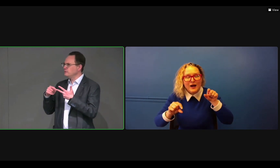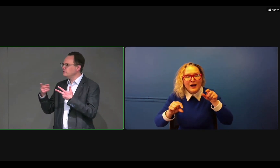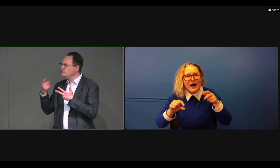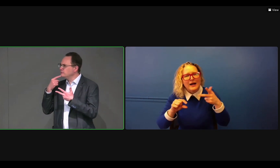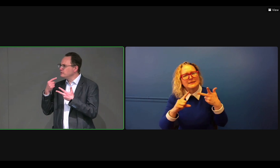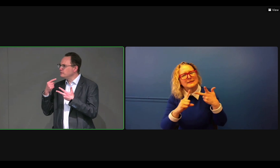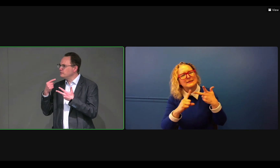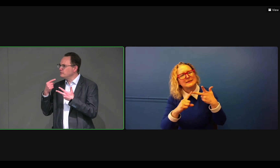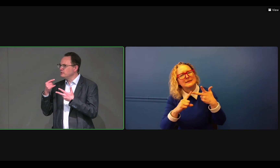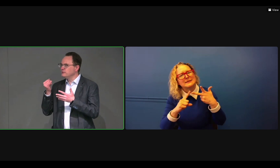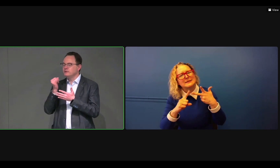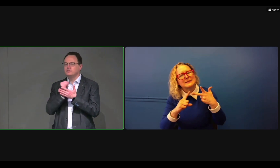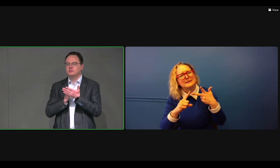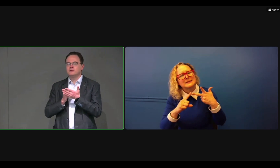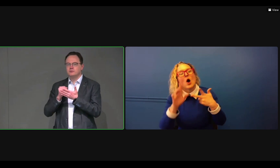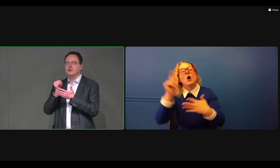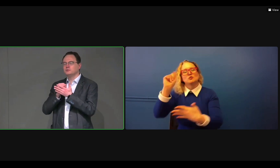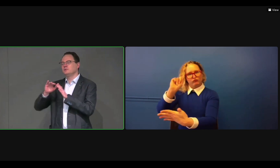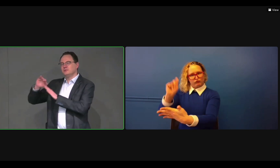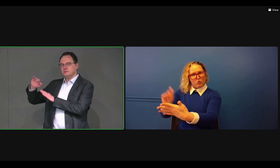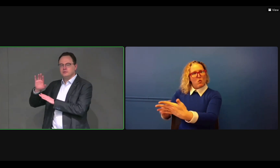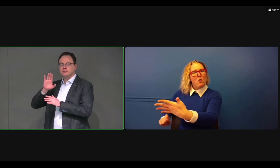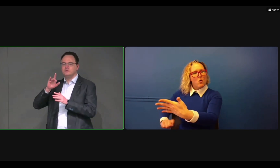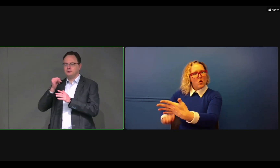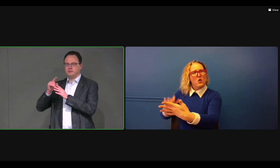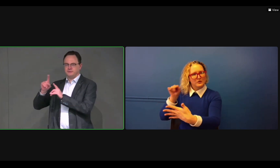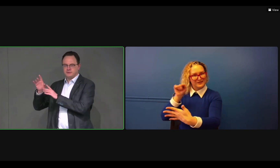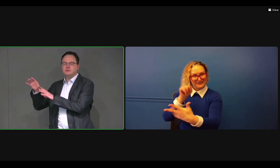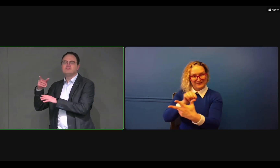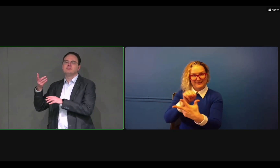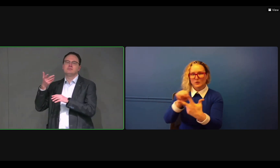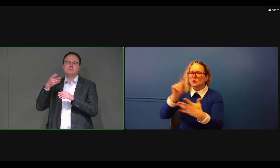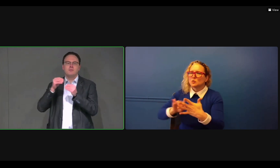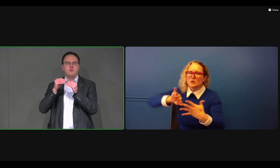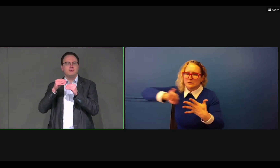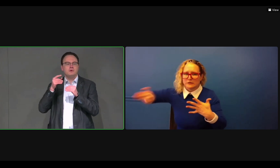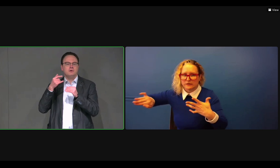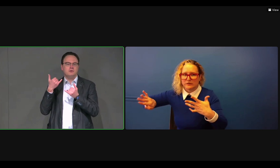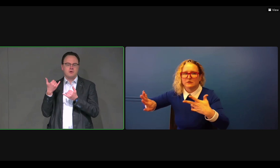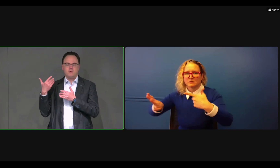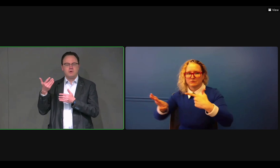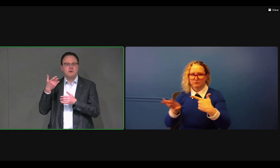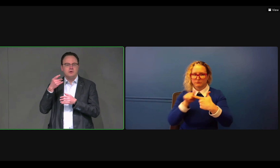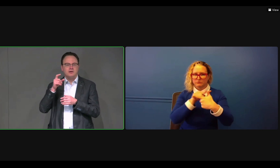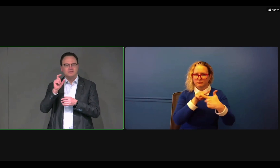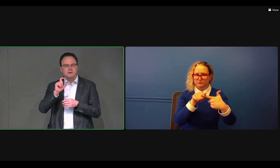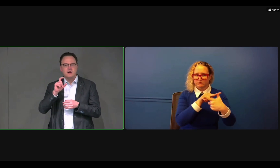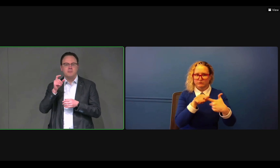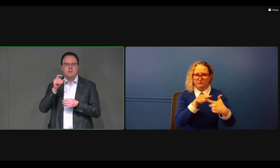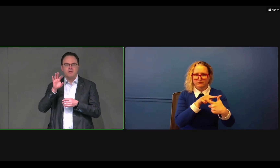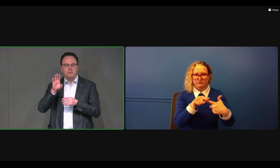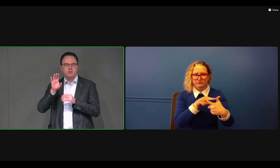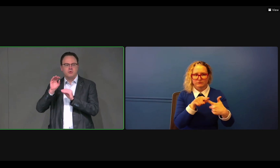and a third. The drawings. Okay, I'm actually going to hold off on that discussion for the moment.